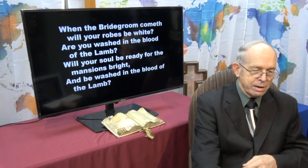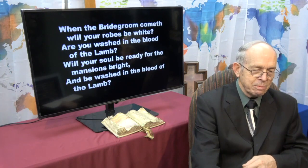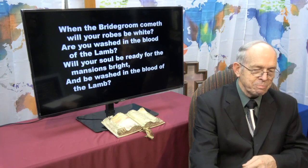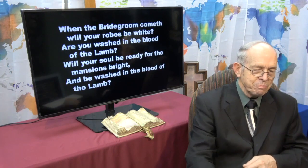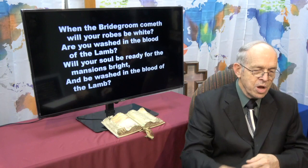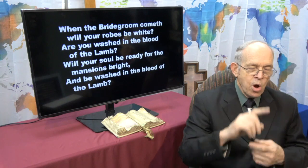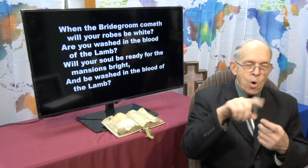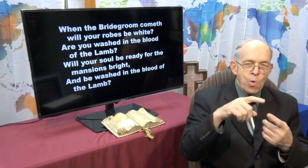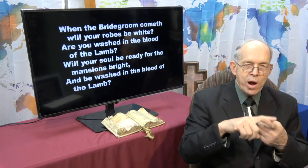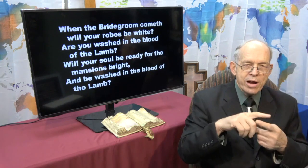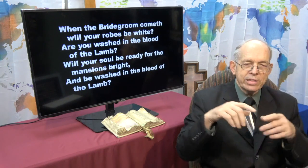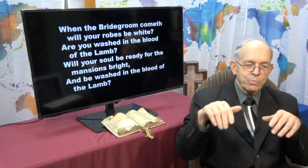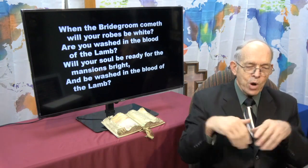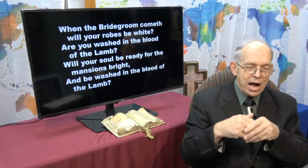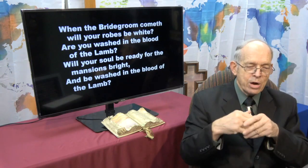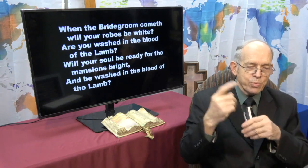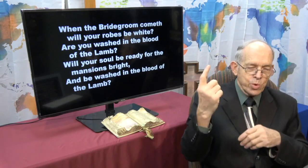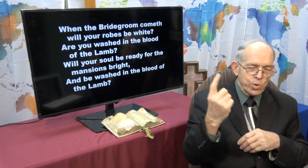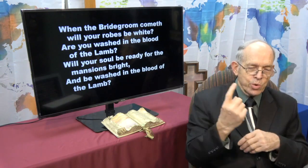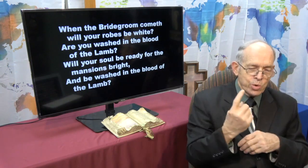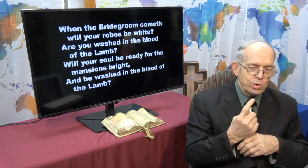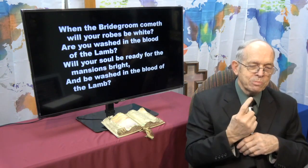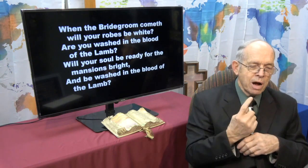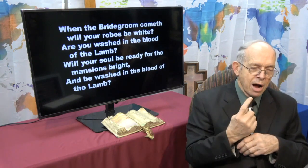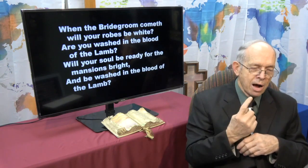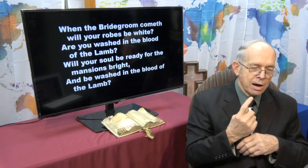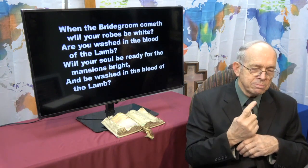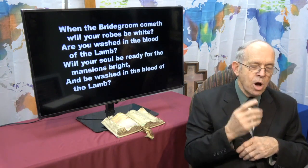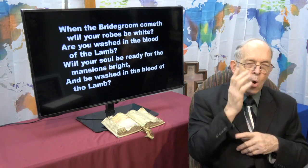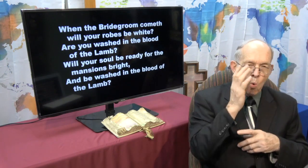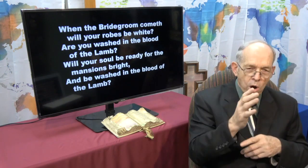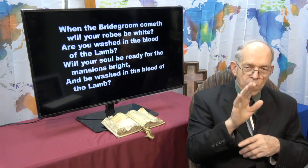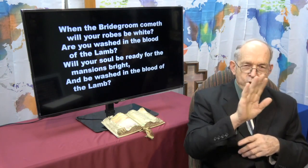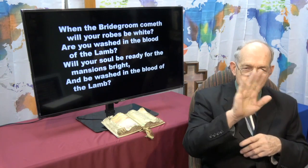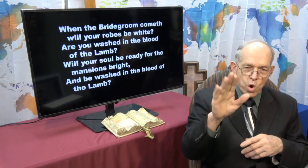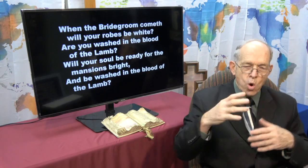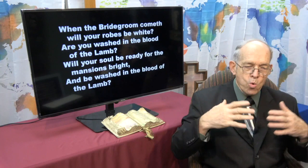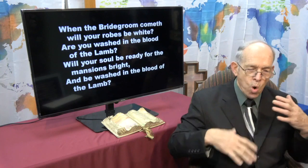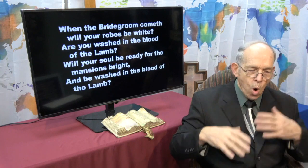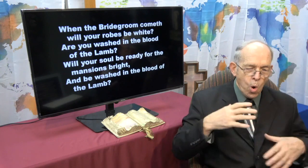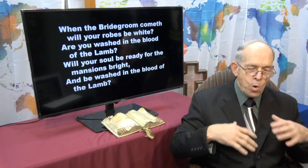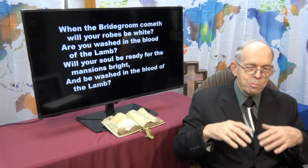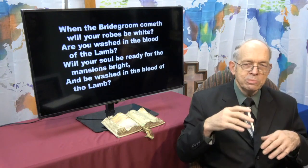Lamb? Where the bridegroom come, where your robe